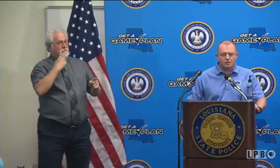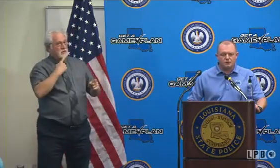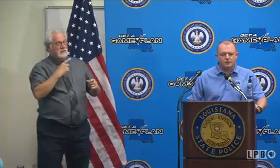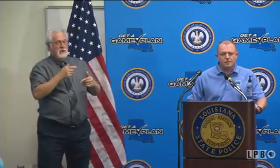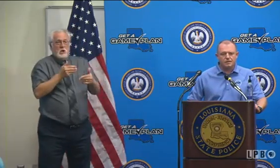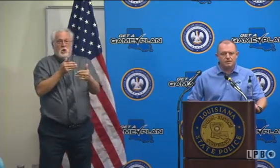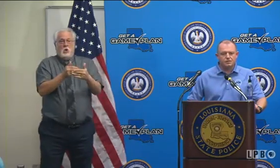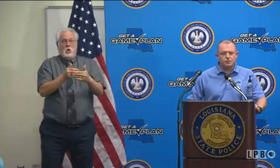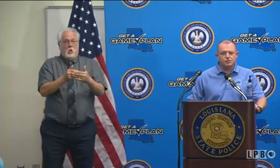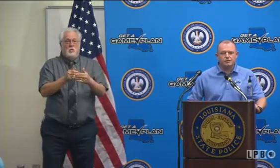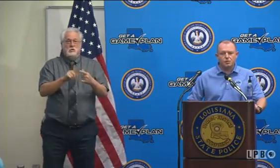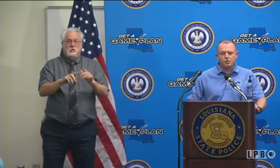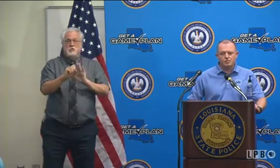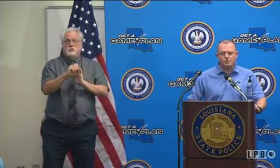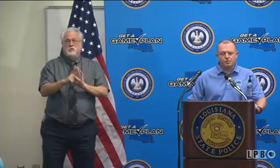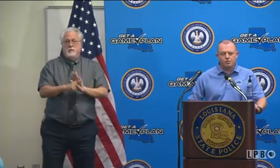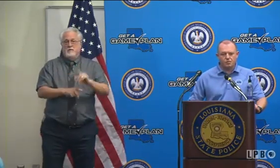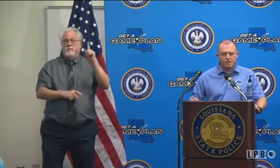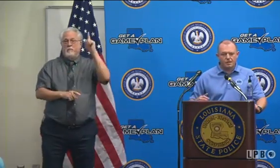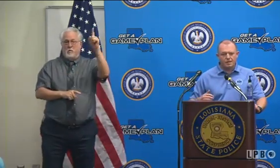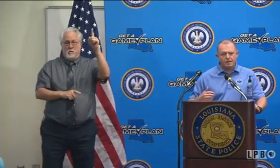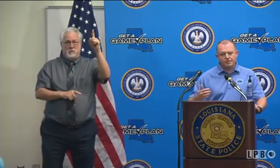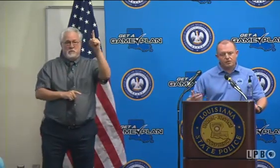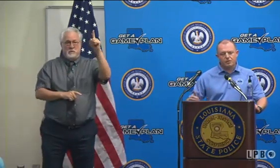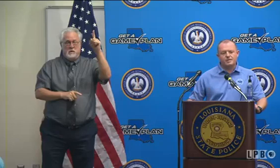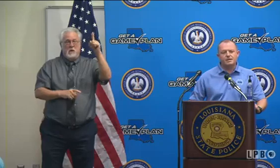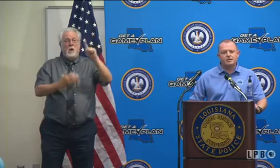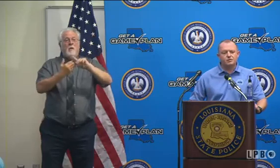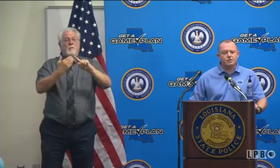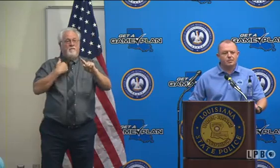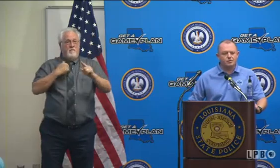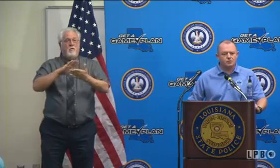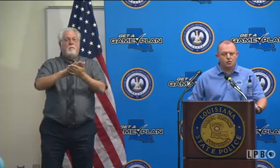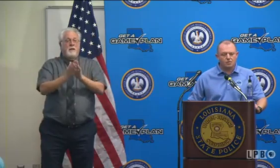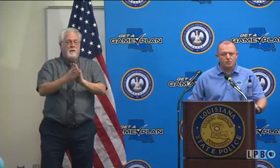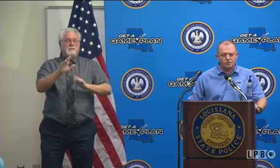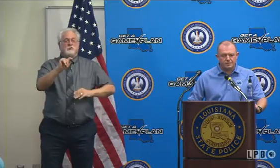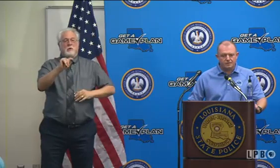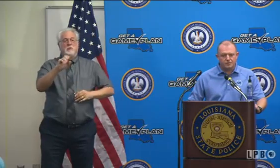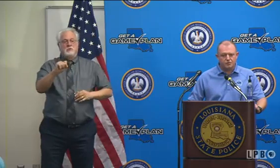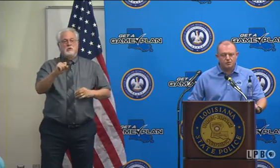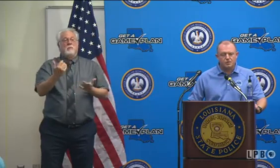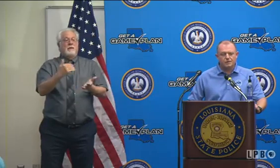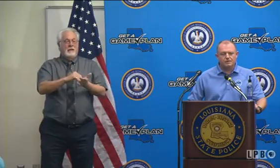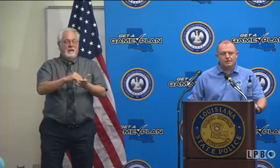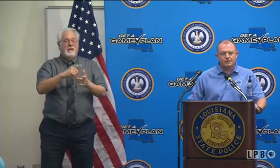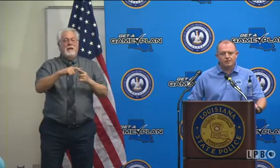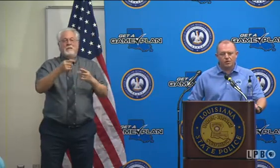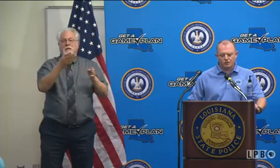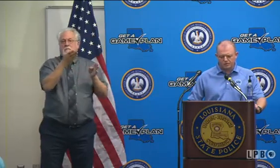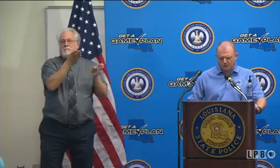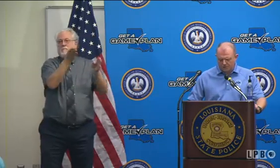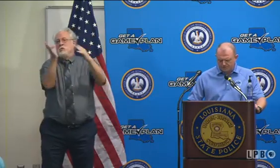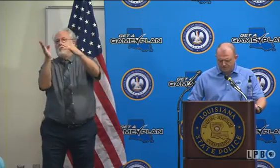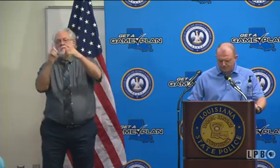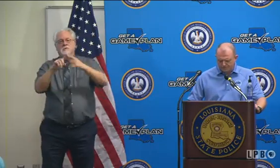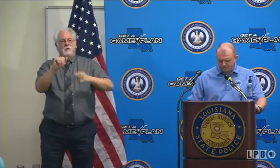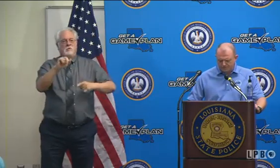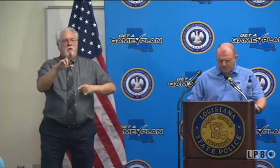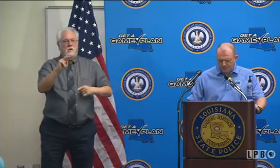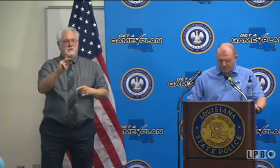as close to Shreveport before it fully becomes a tropical storm and moves into the state of Arkansas.